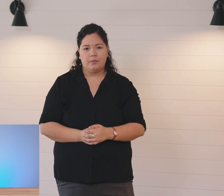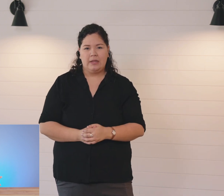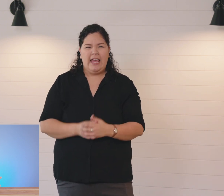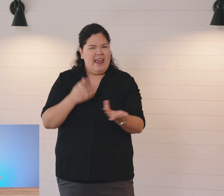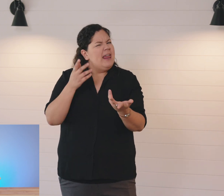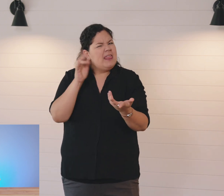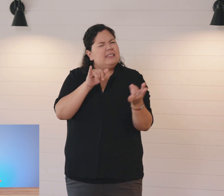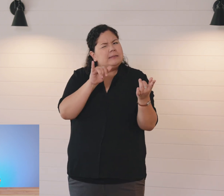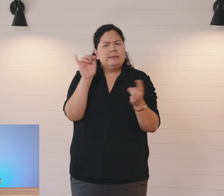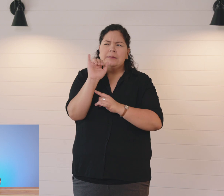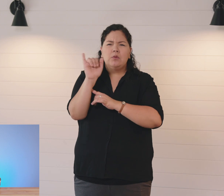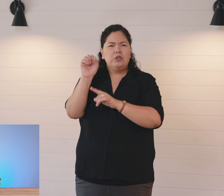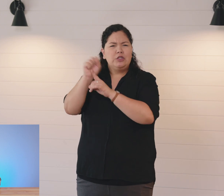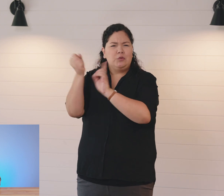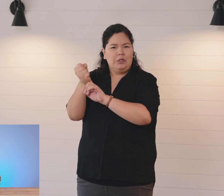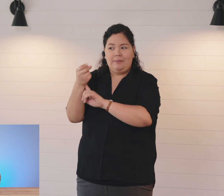Essentially, that's what's happening with Haman here.